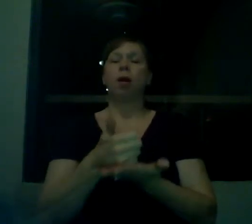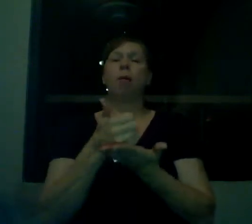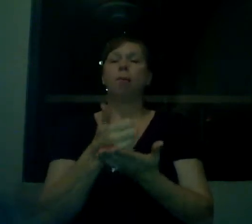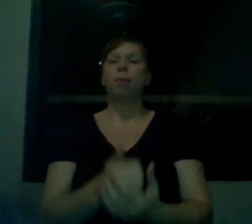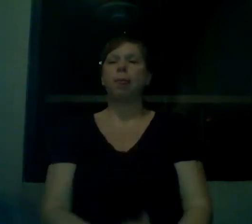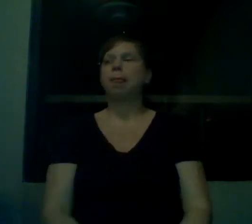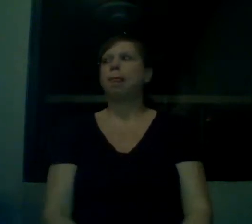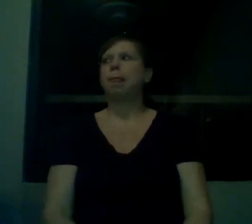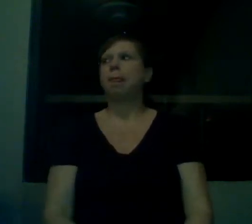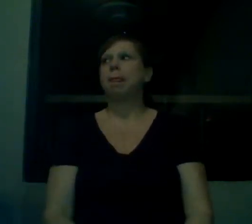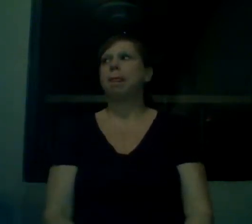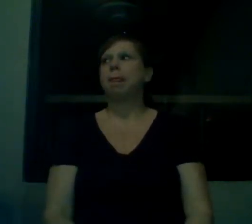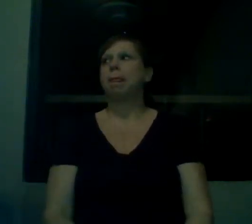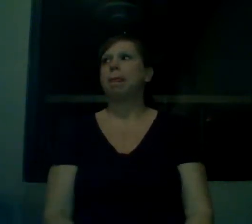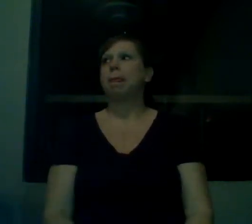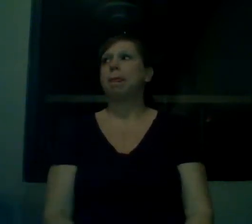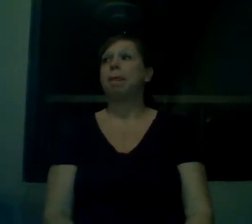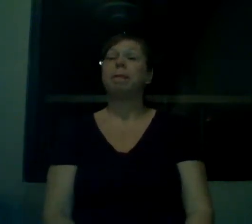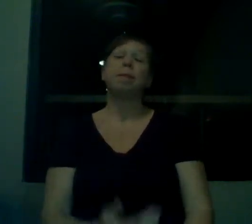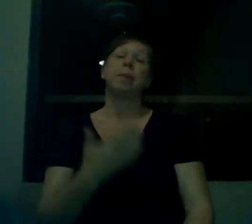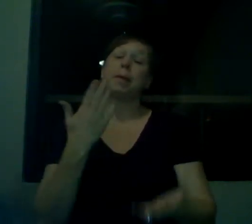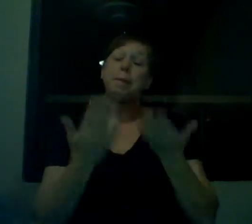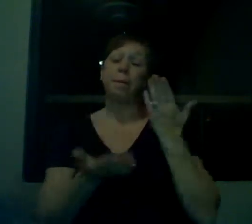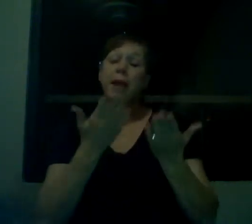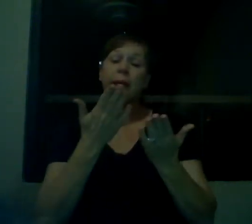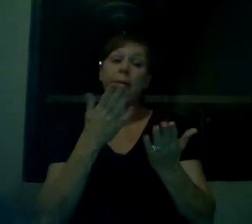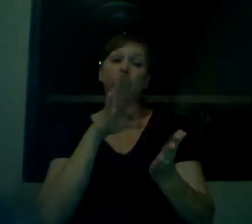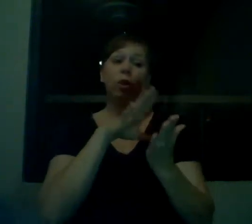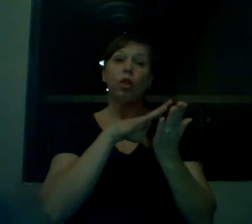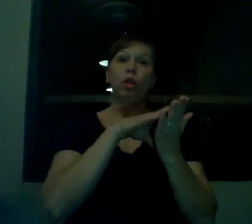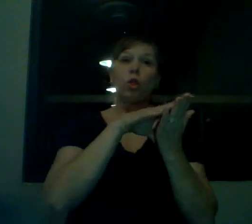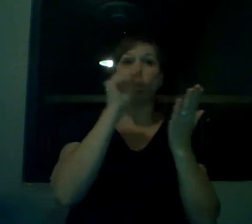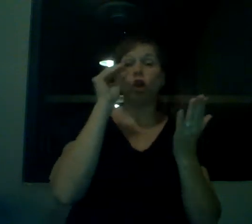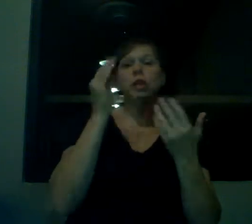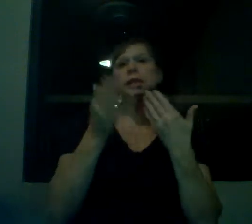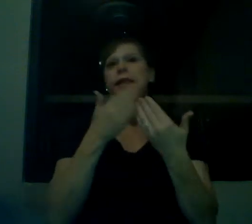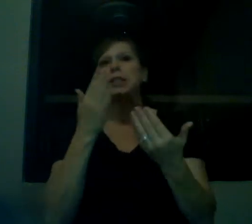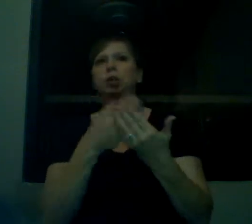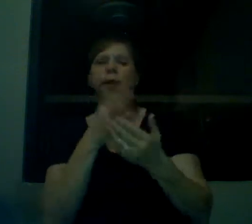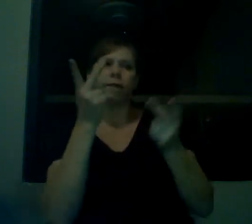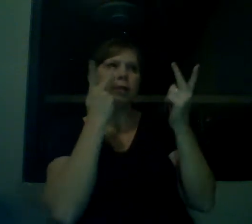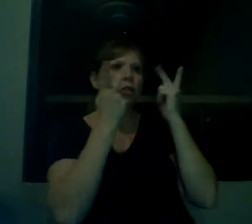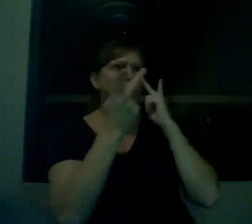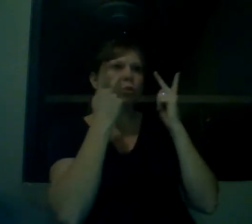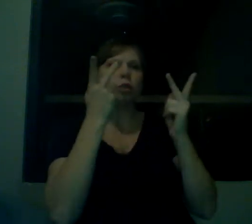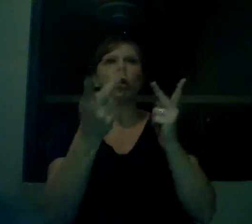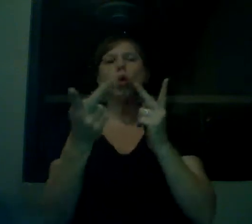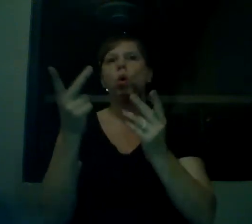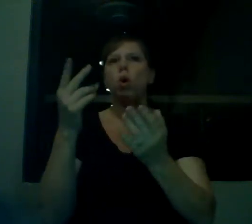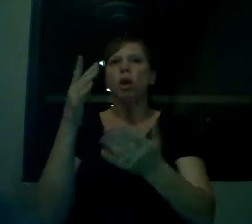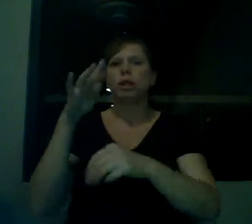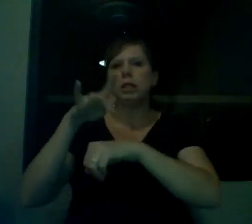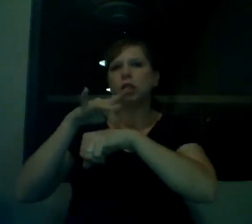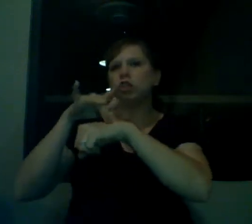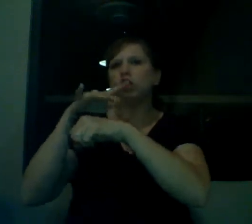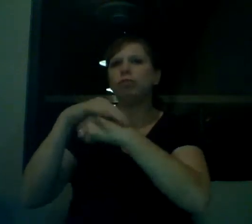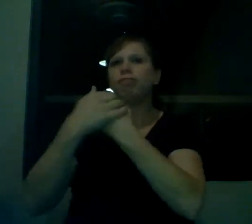be like we said, a visual learner or an auditory learner or a tactile learner, really after you